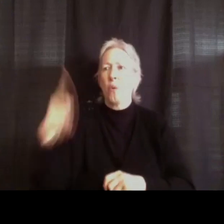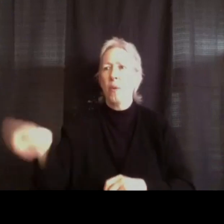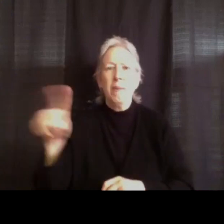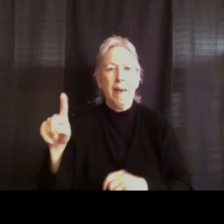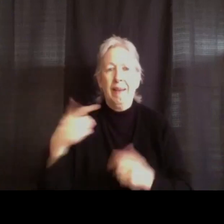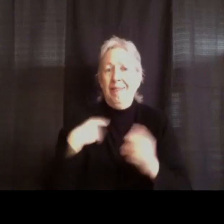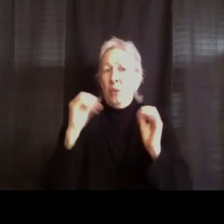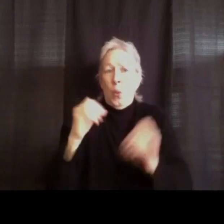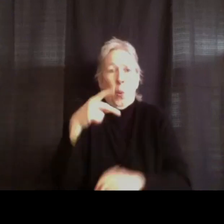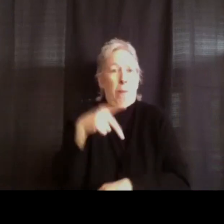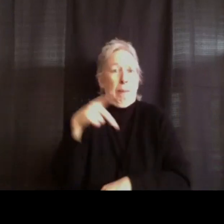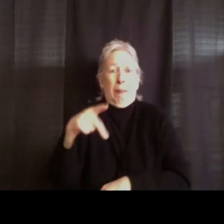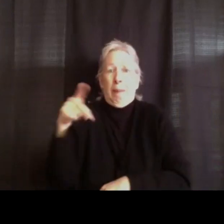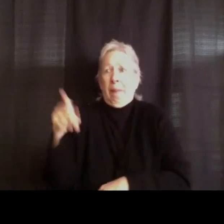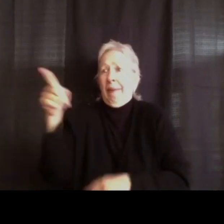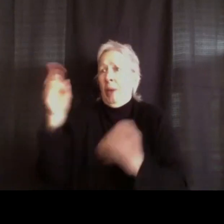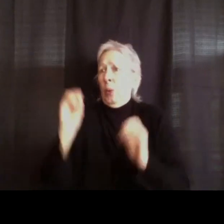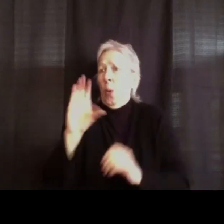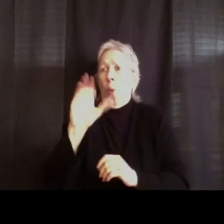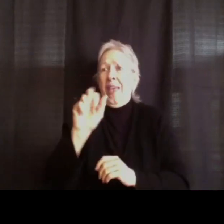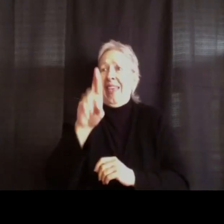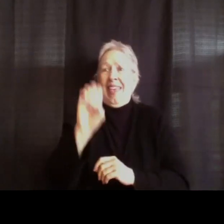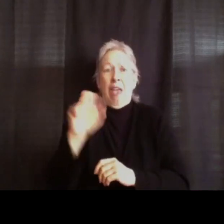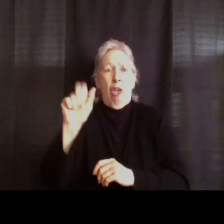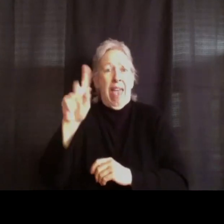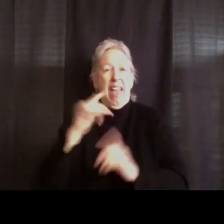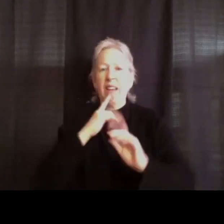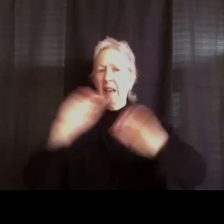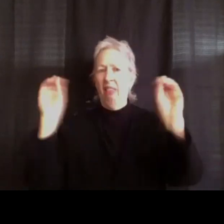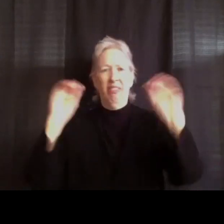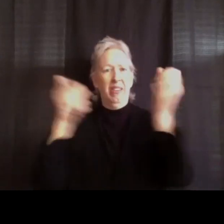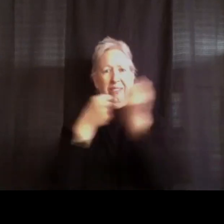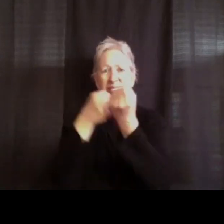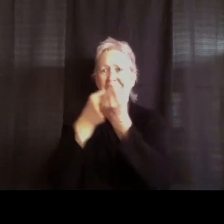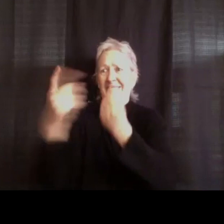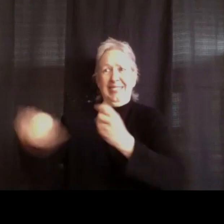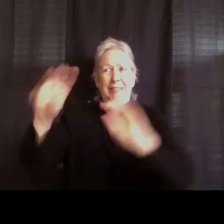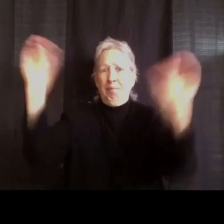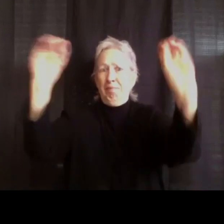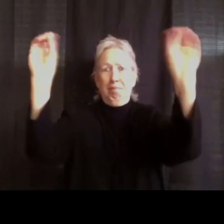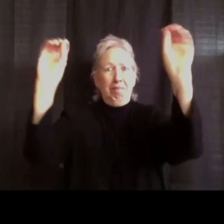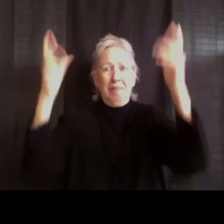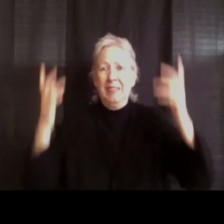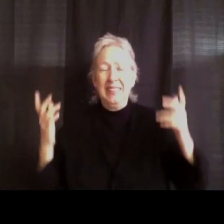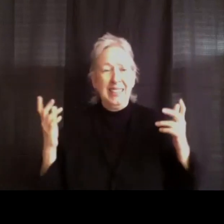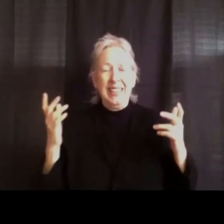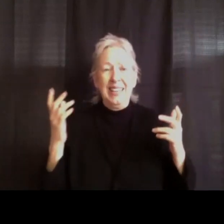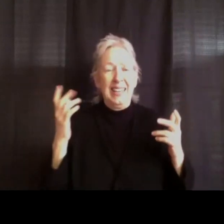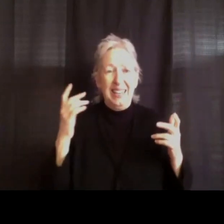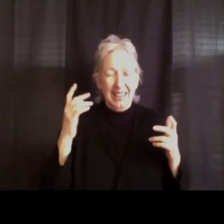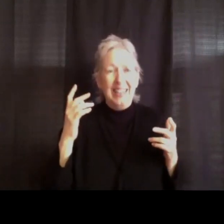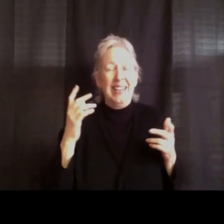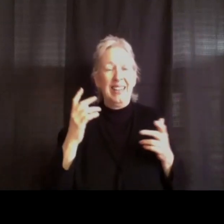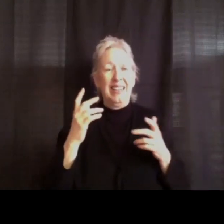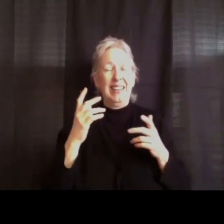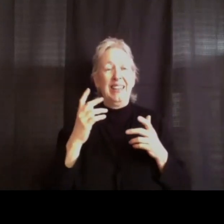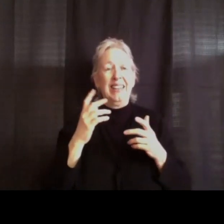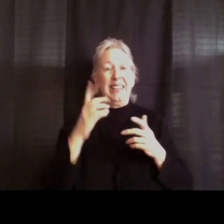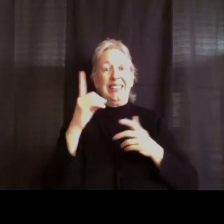CARES Act. And with quarantines, even the day laborer income